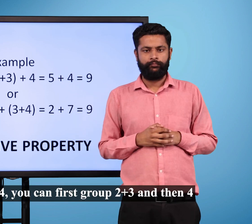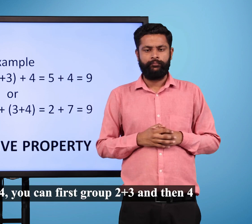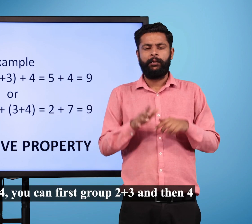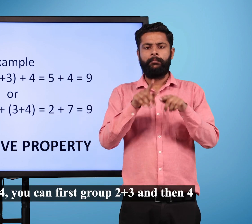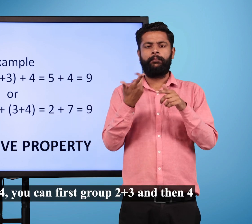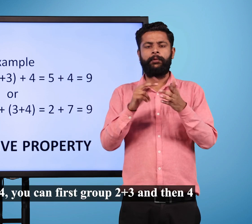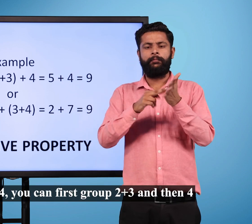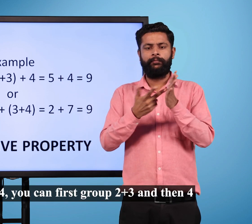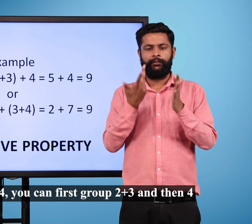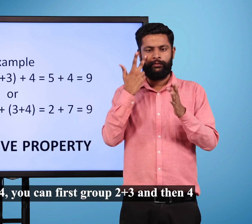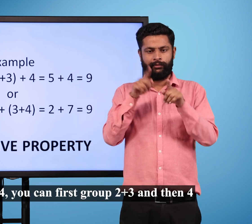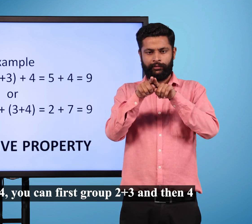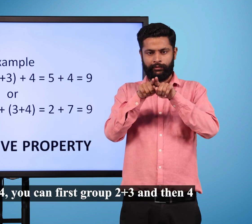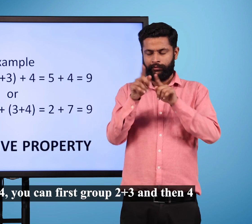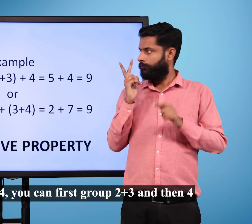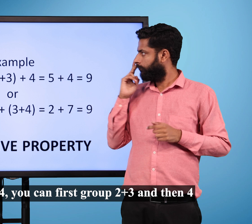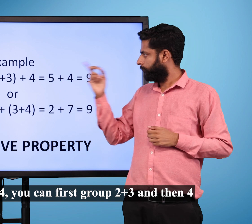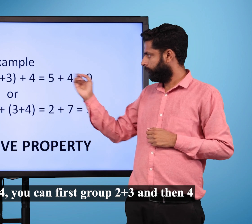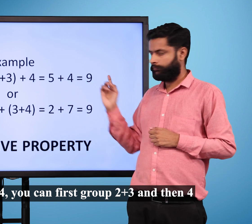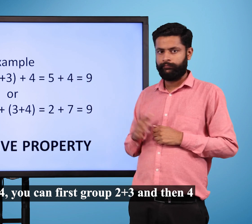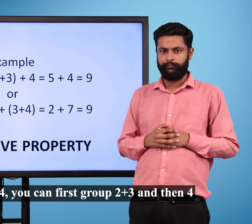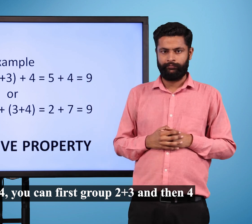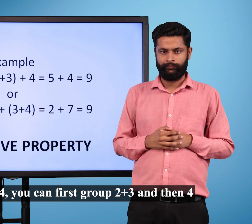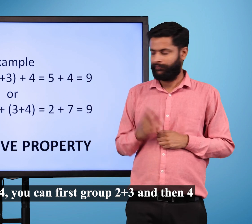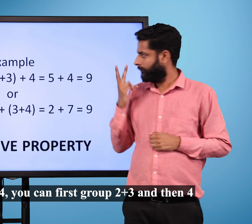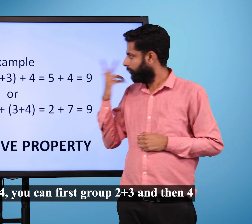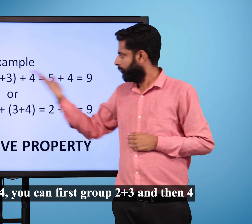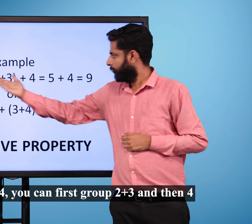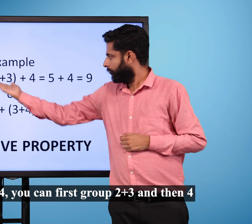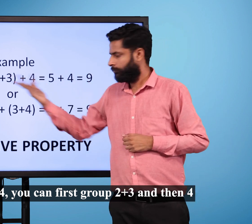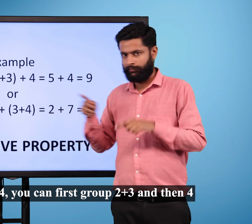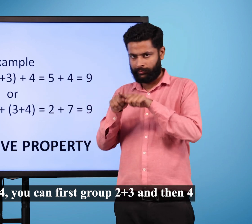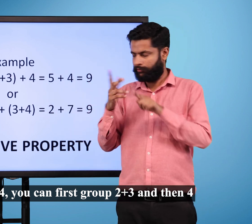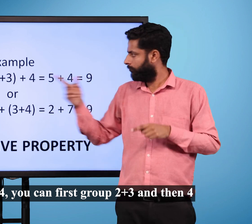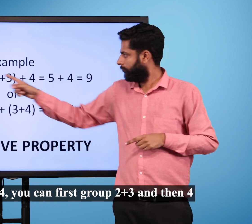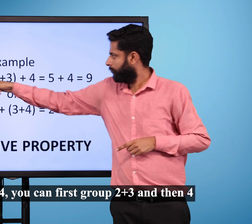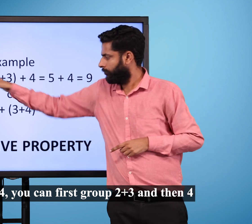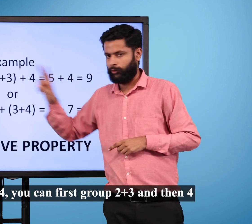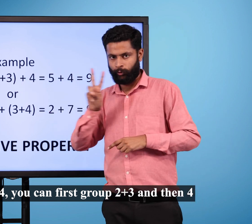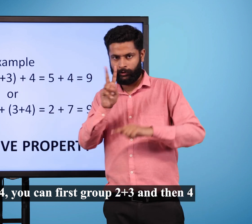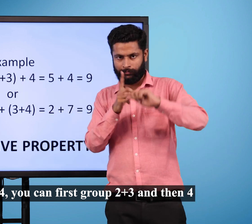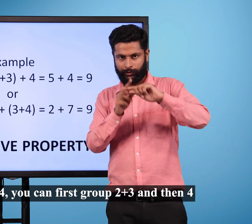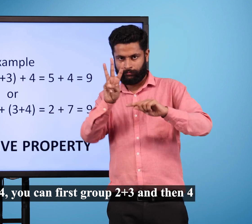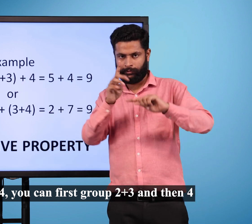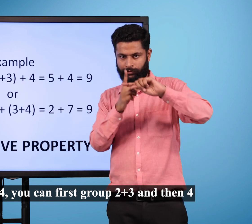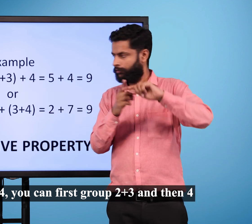For example, in 2 plus 3 plus 4, you can first group 2 plus 3 and then